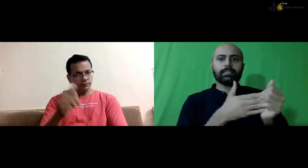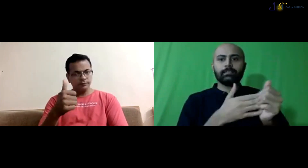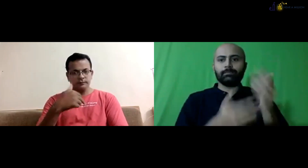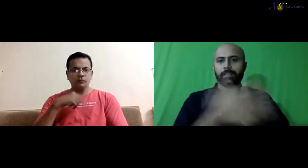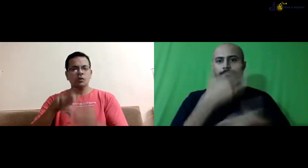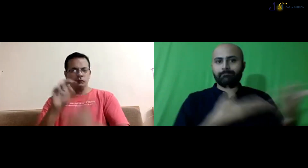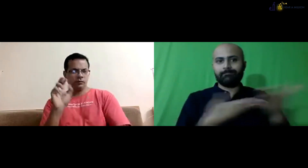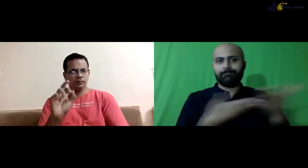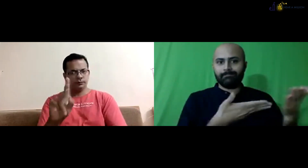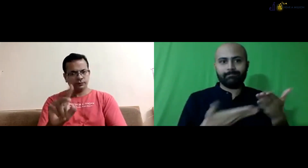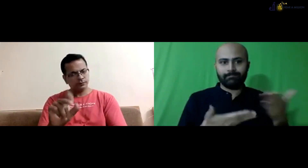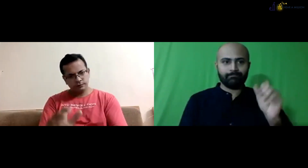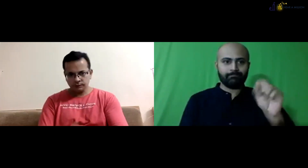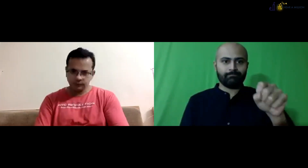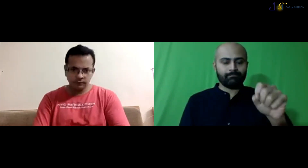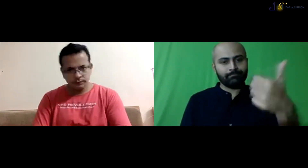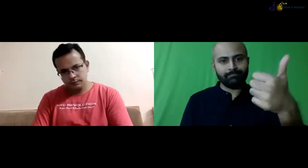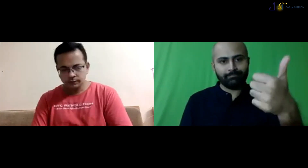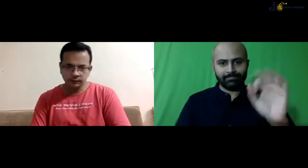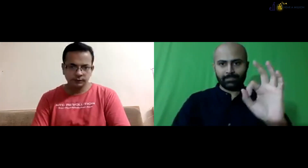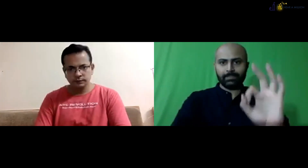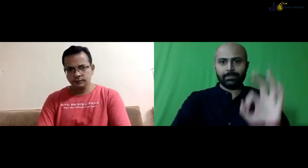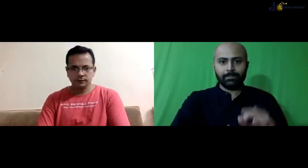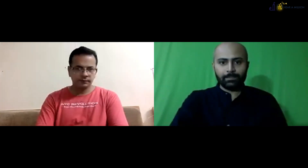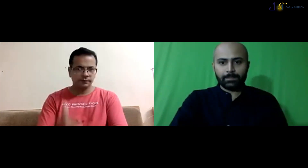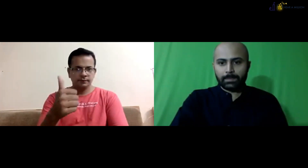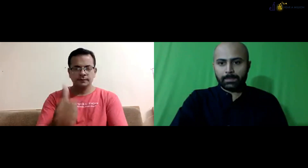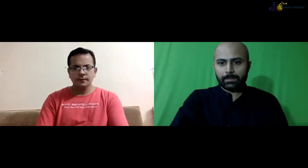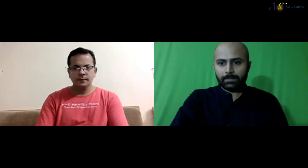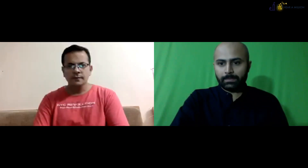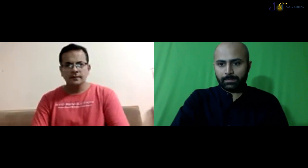question and later on you can lead the session. Okay, sure.